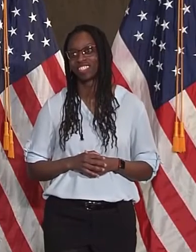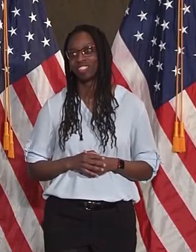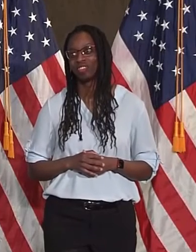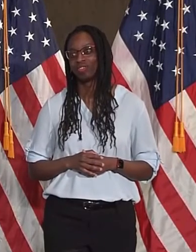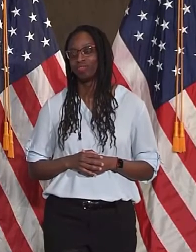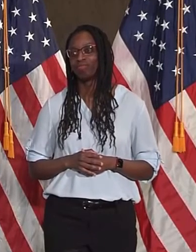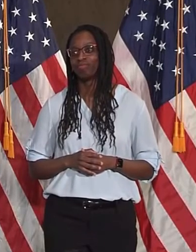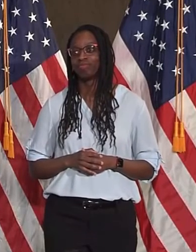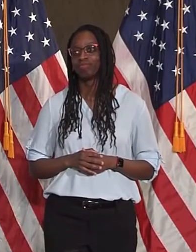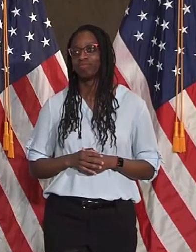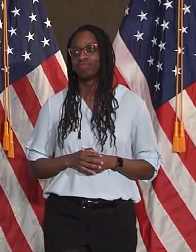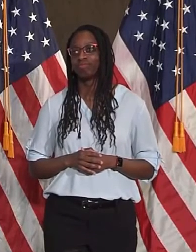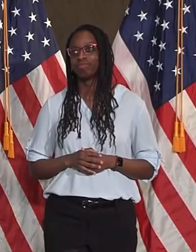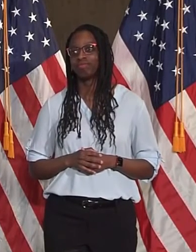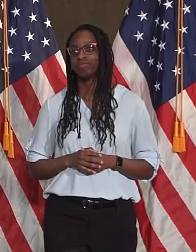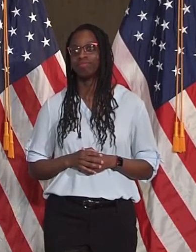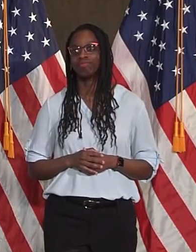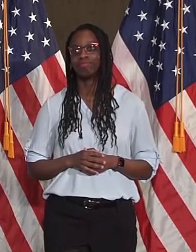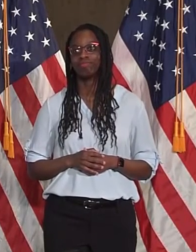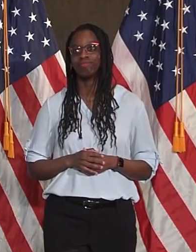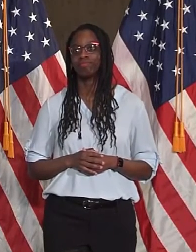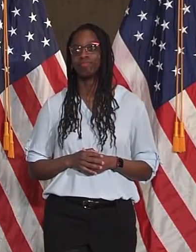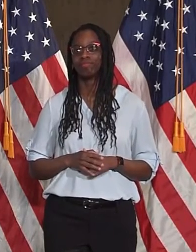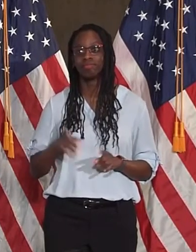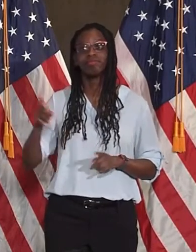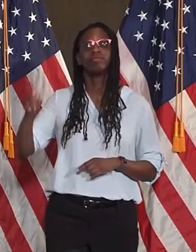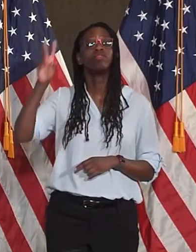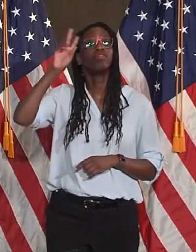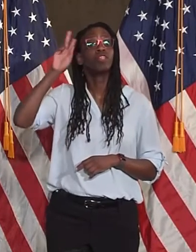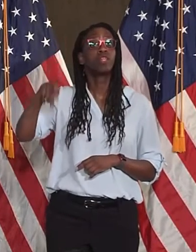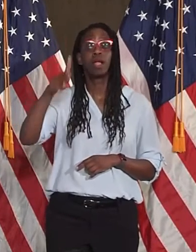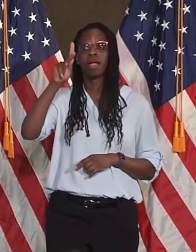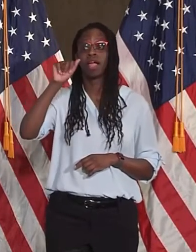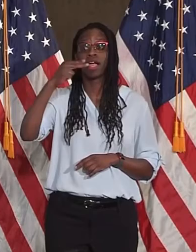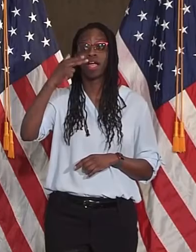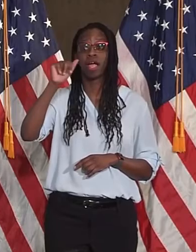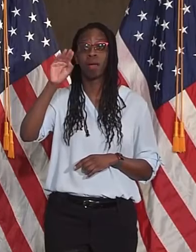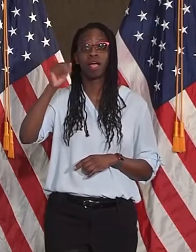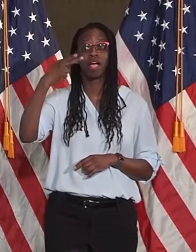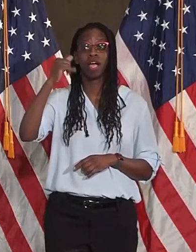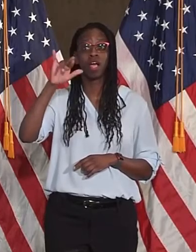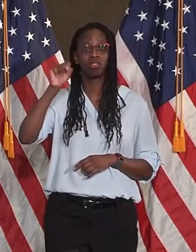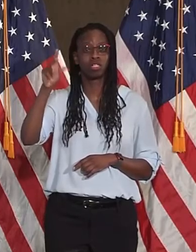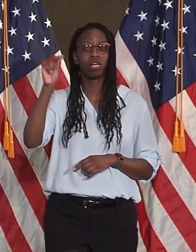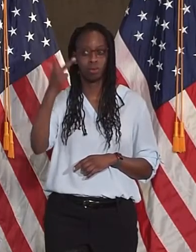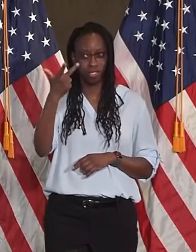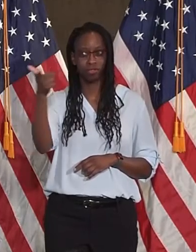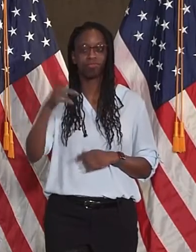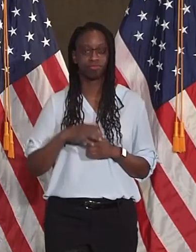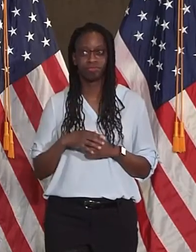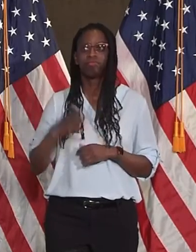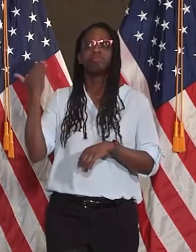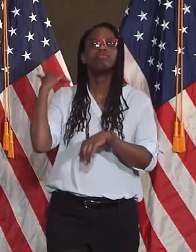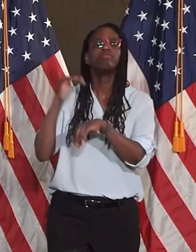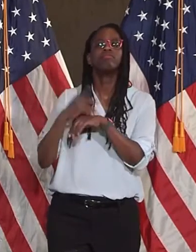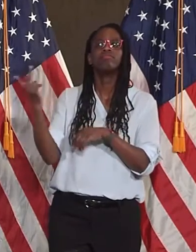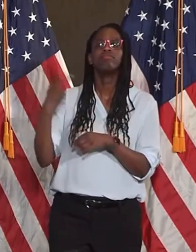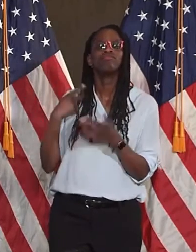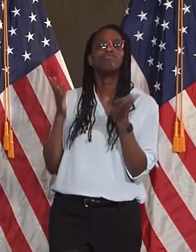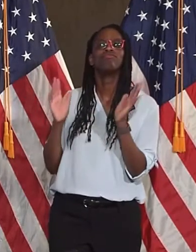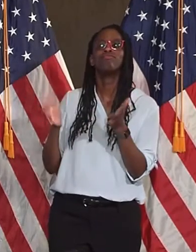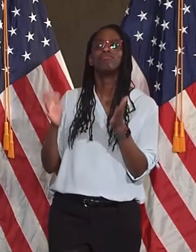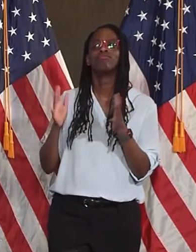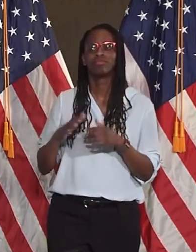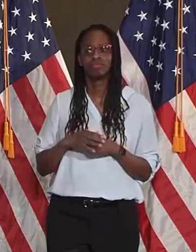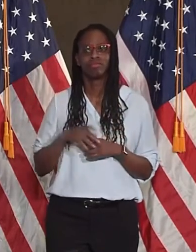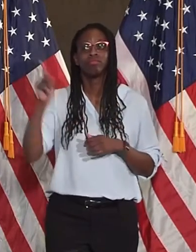To paraphrase Vice President Kamala Harris, every little girl watching today can see that